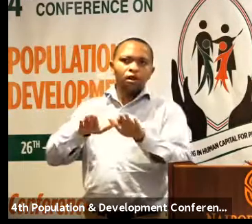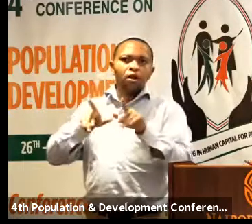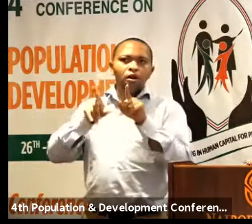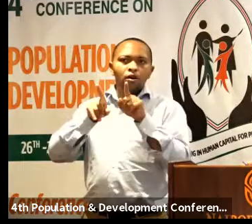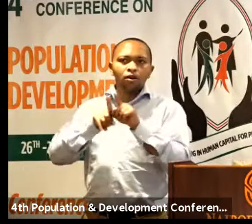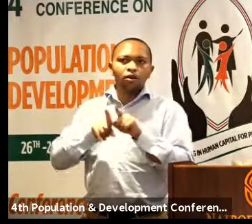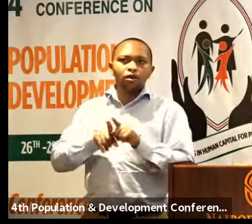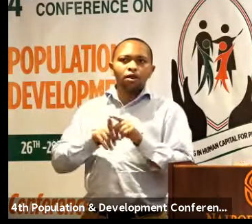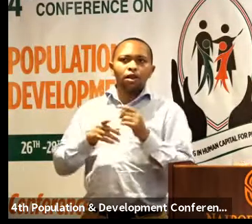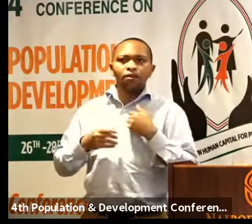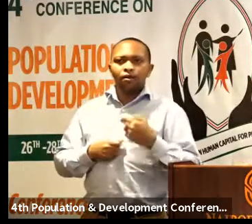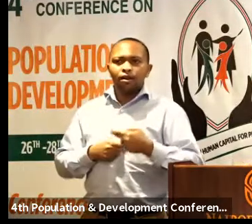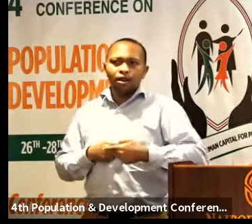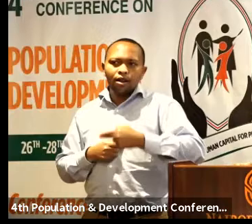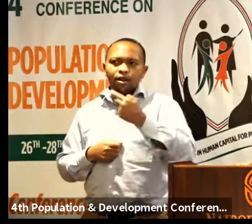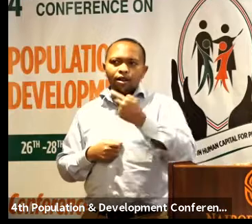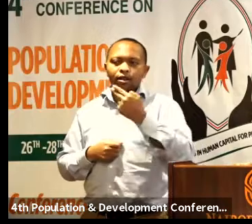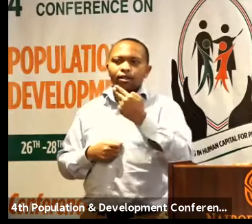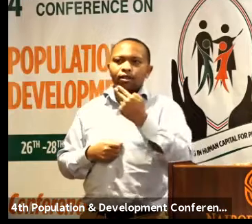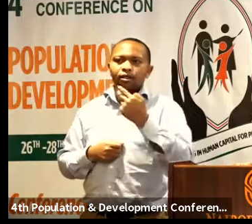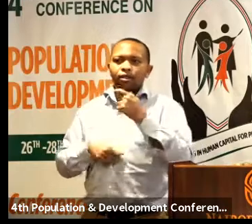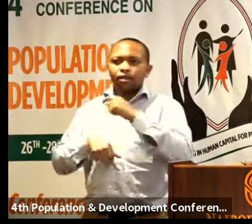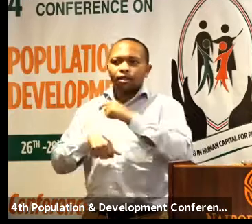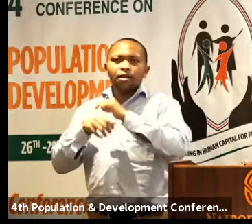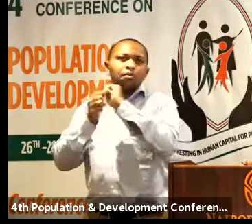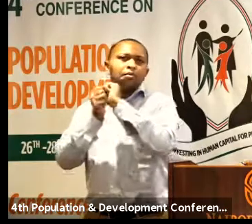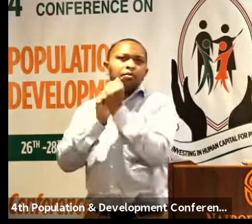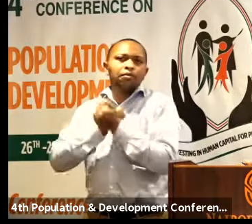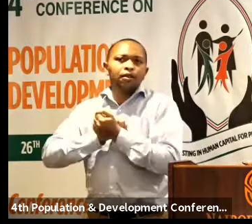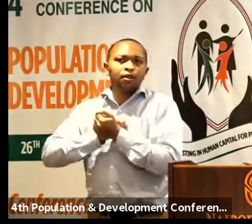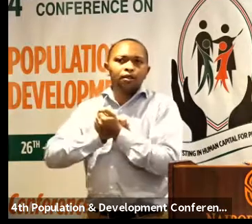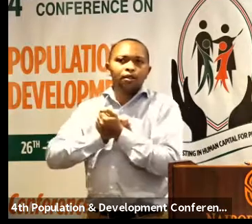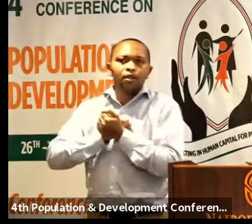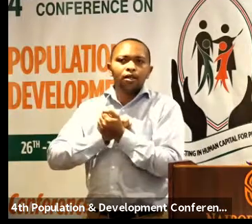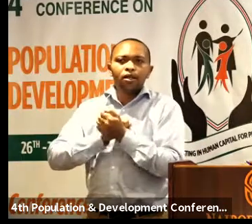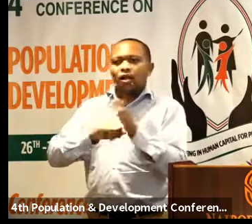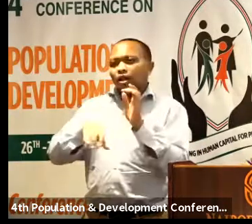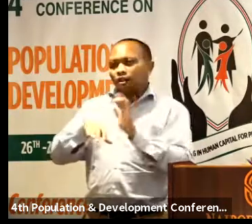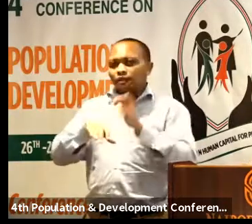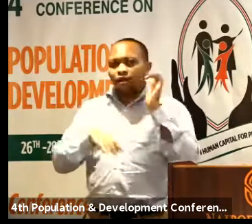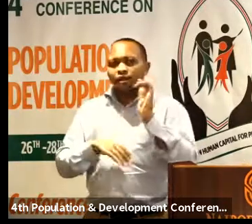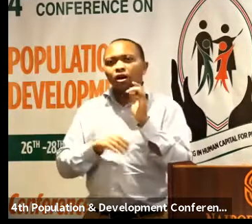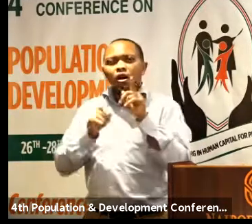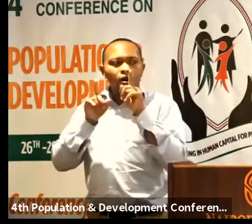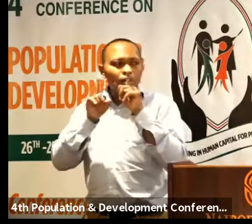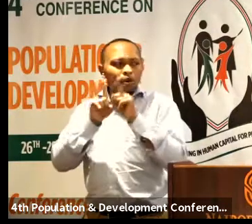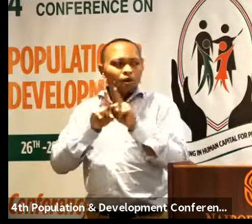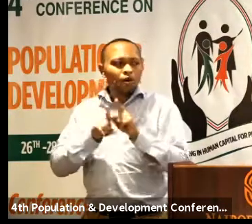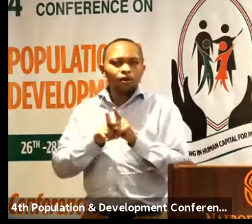risk to climate change impacts. There was it